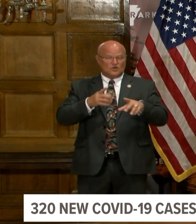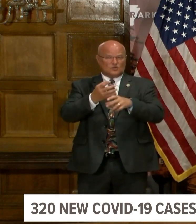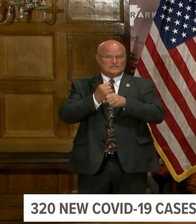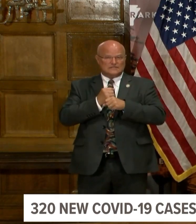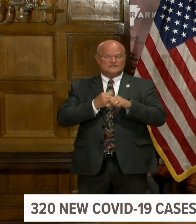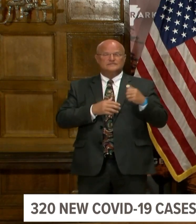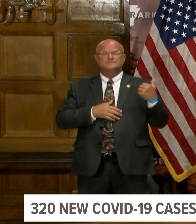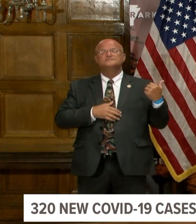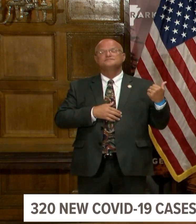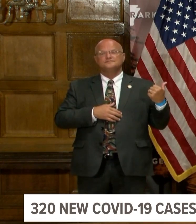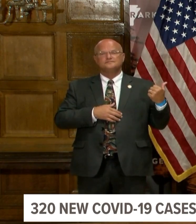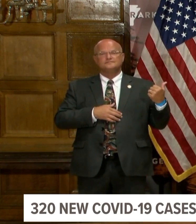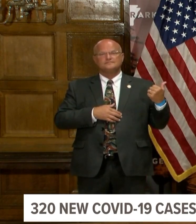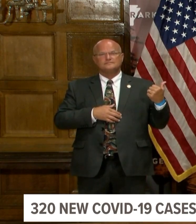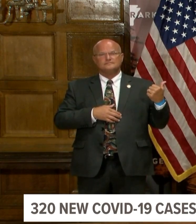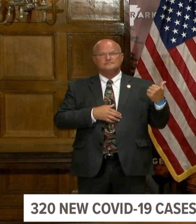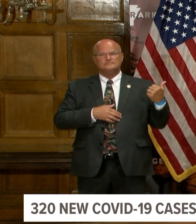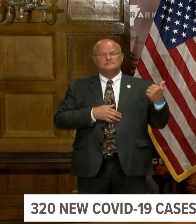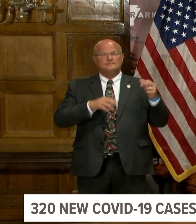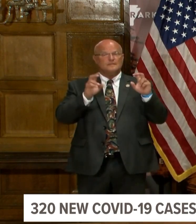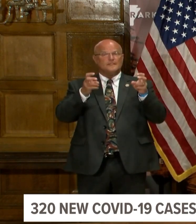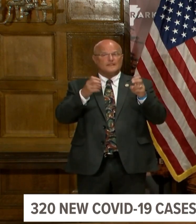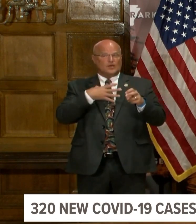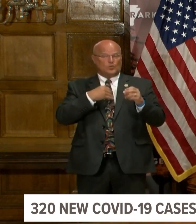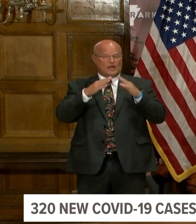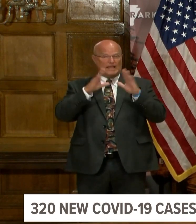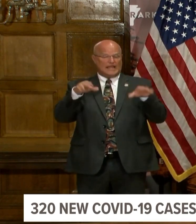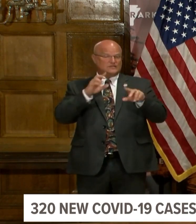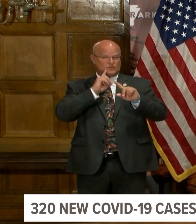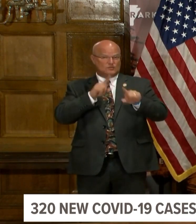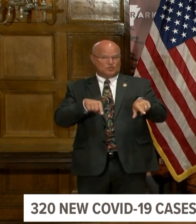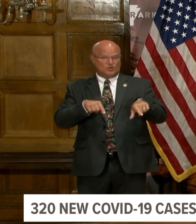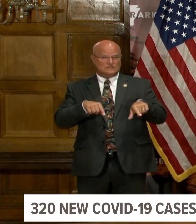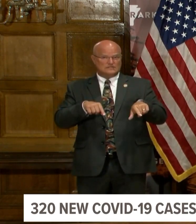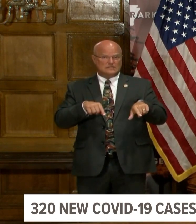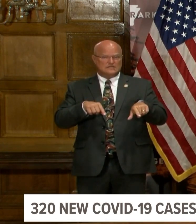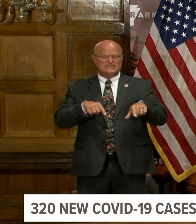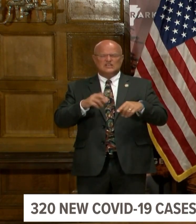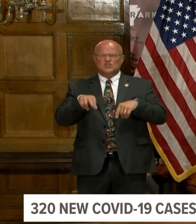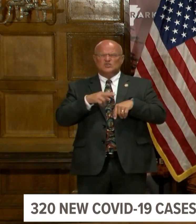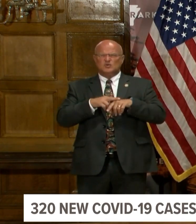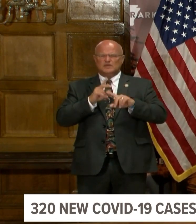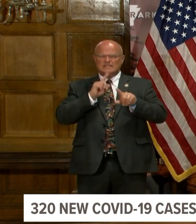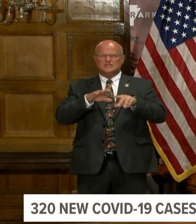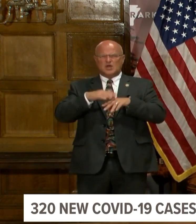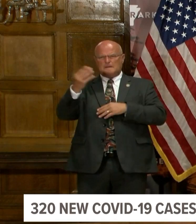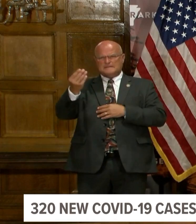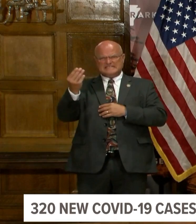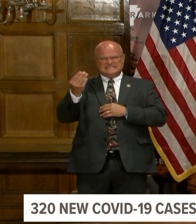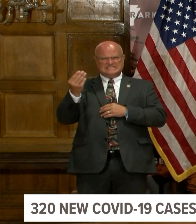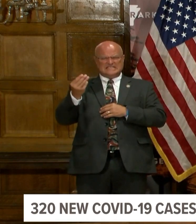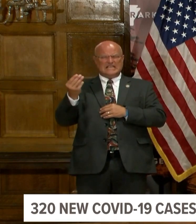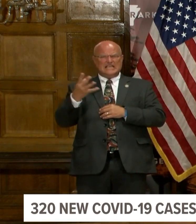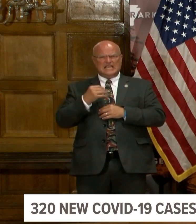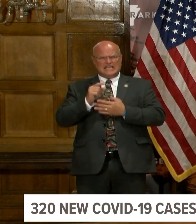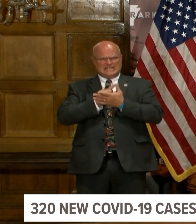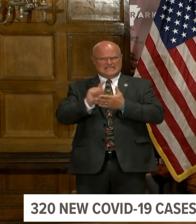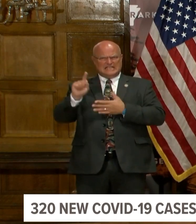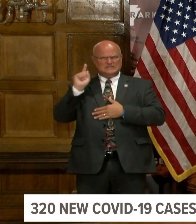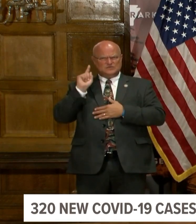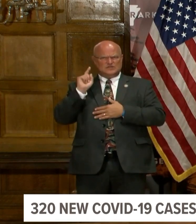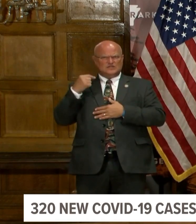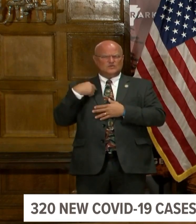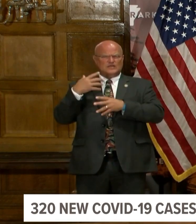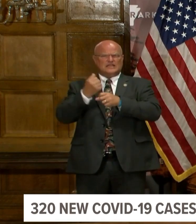received? In terms of the White House reports, they generally issue them on Monday, and last week we